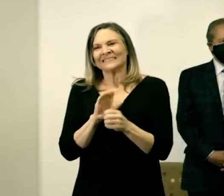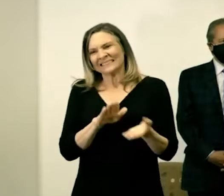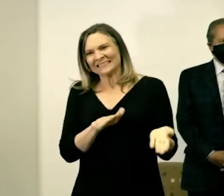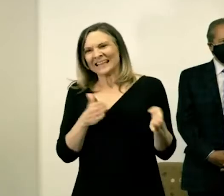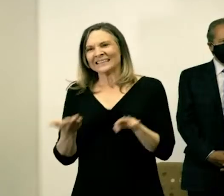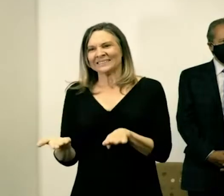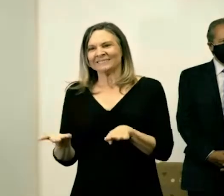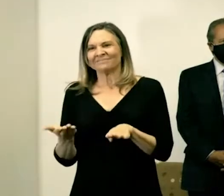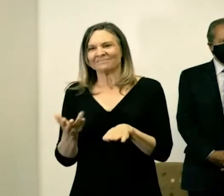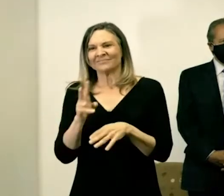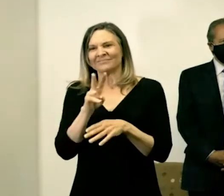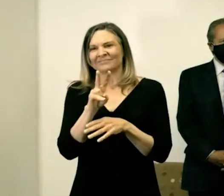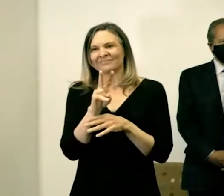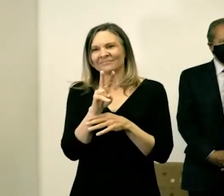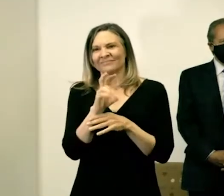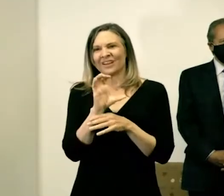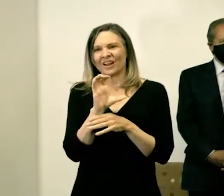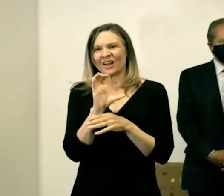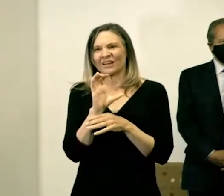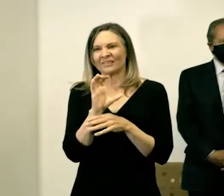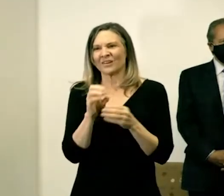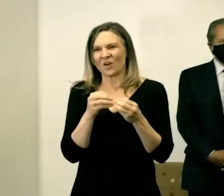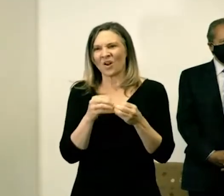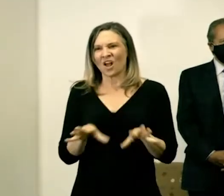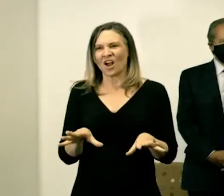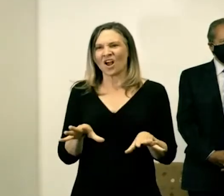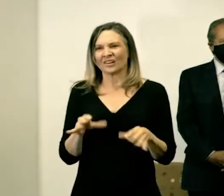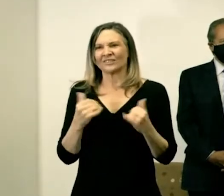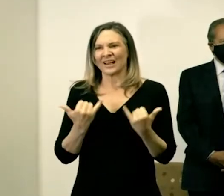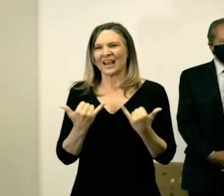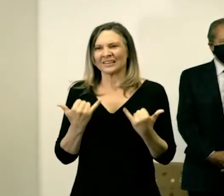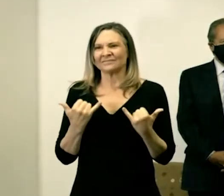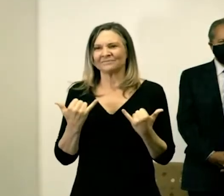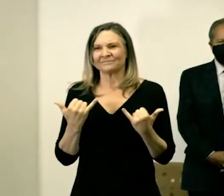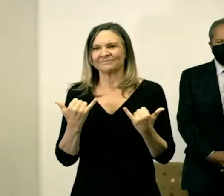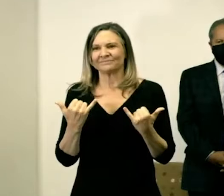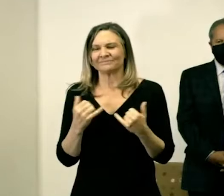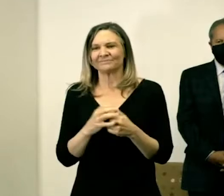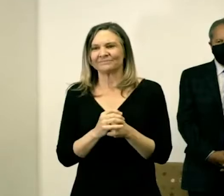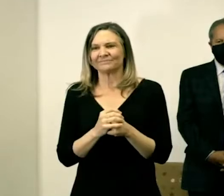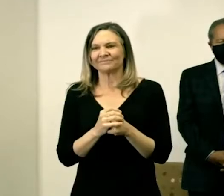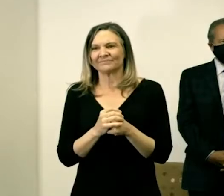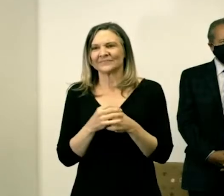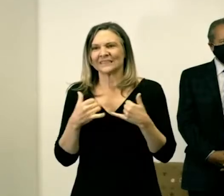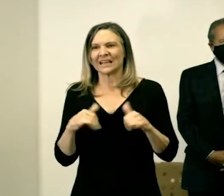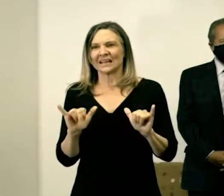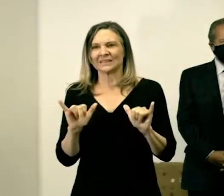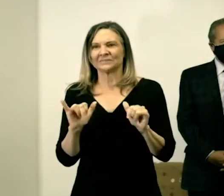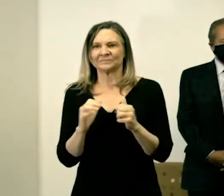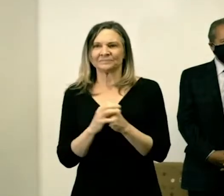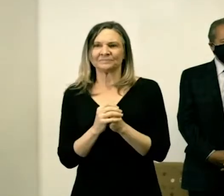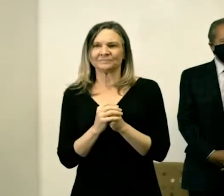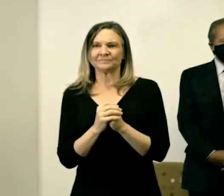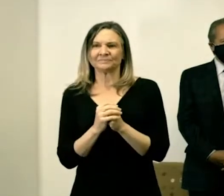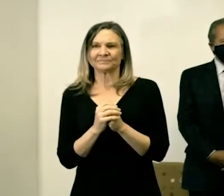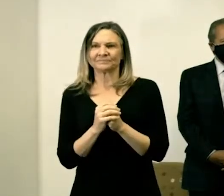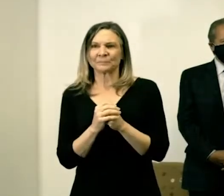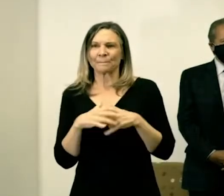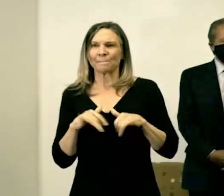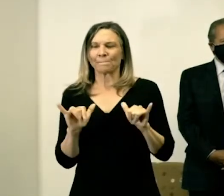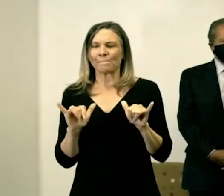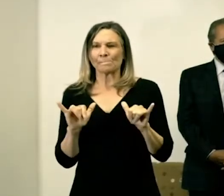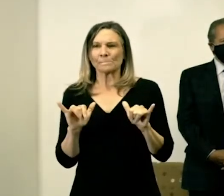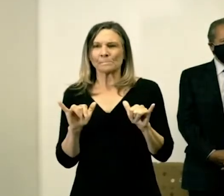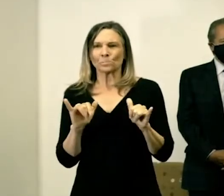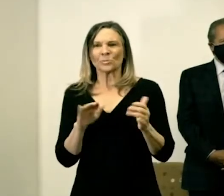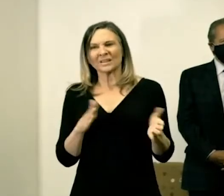over 200 people's lives lost to this pandemic. It's just a reminder that this is still taking people every single